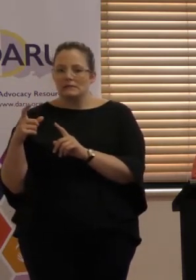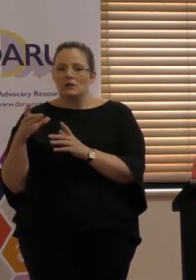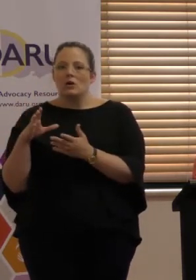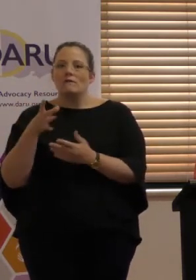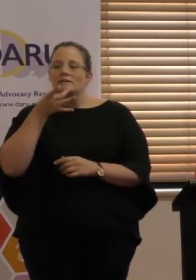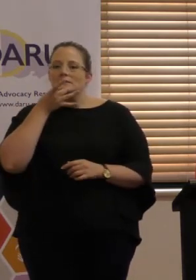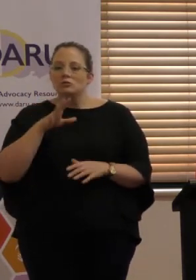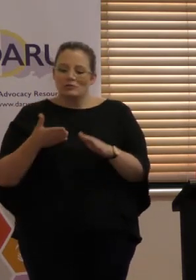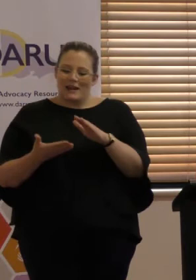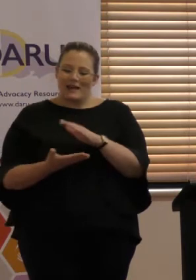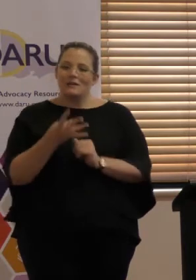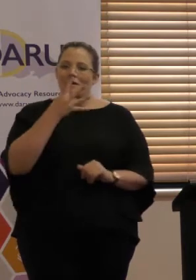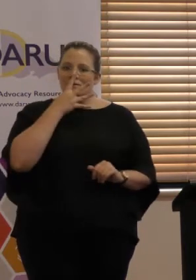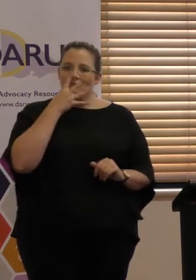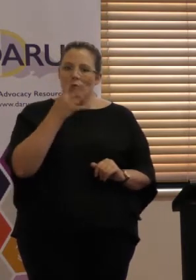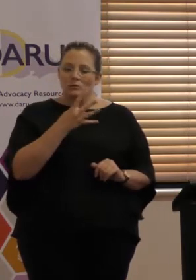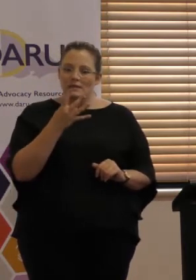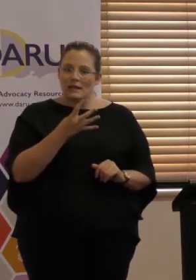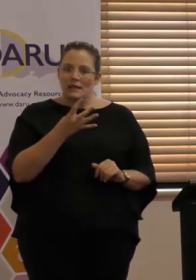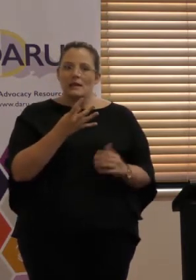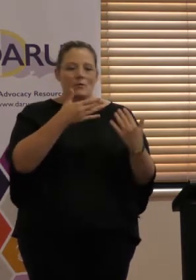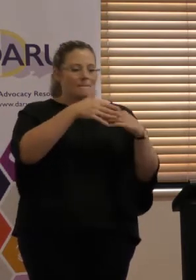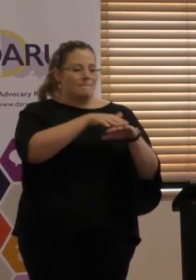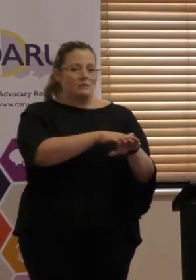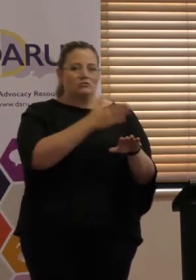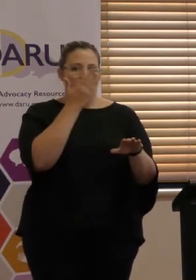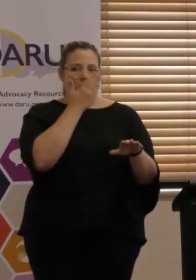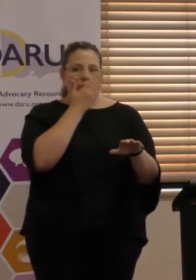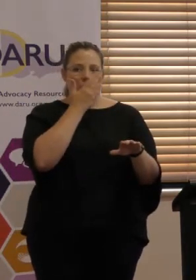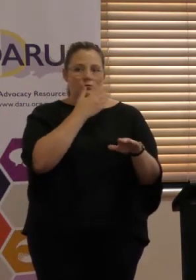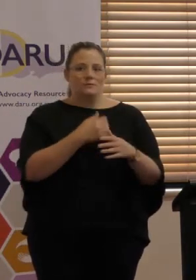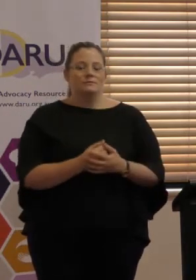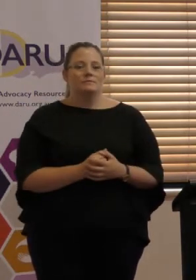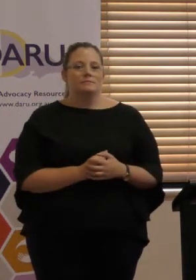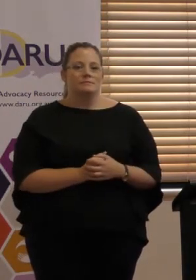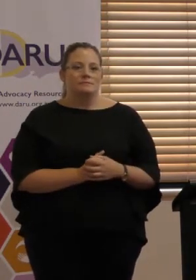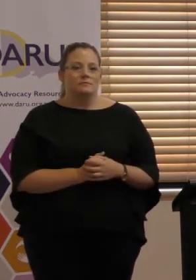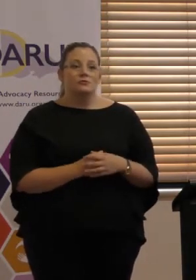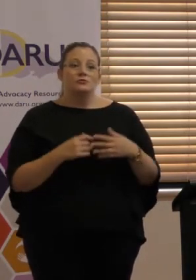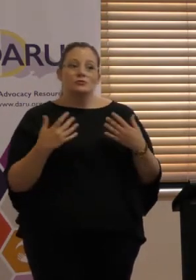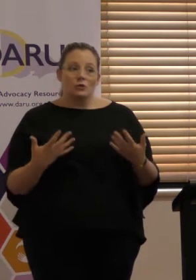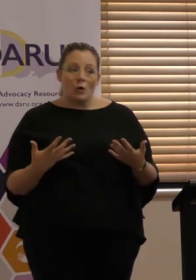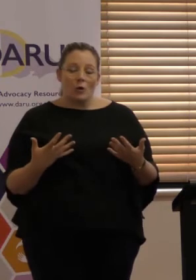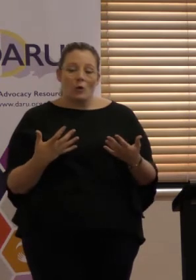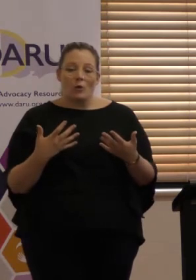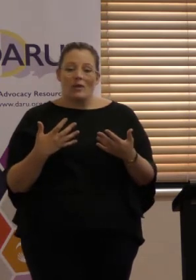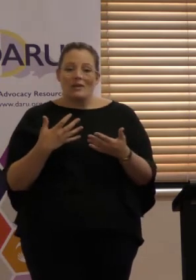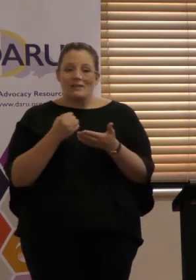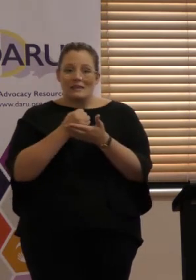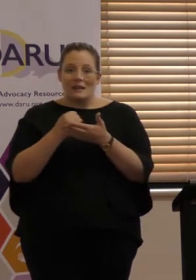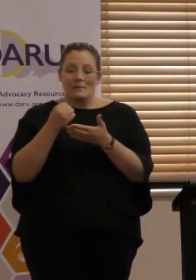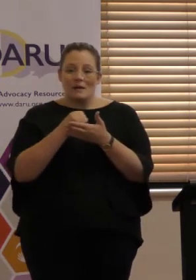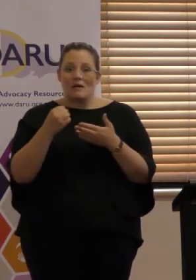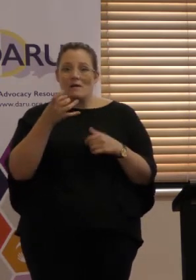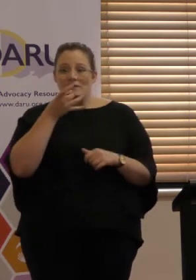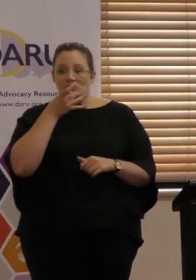of children under 14 are in mainstream settings. So the number of children and young people going into mainstream settings is